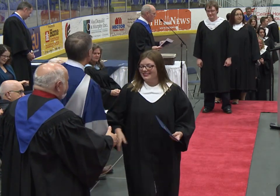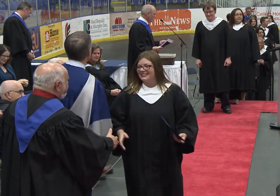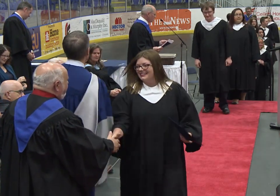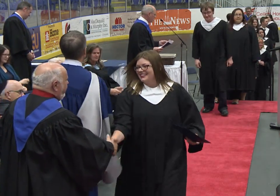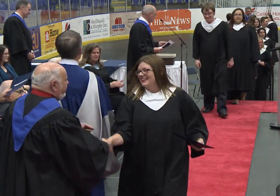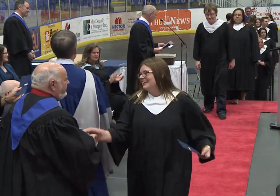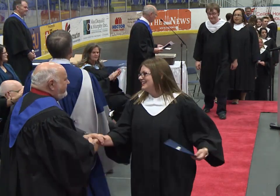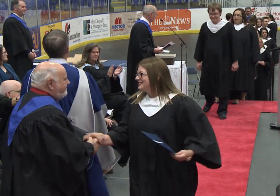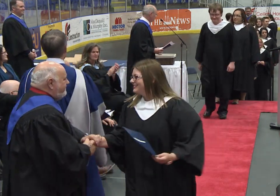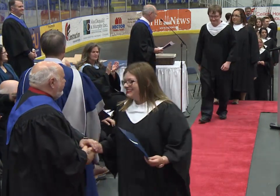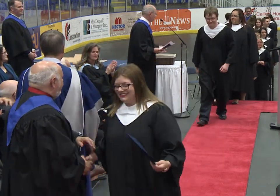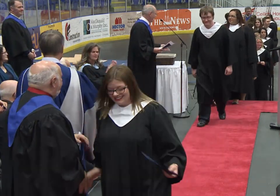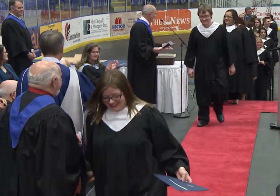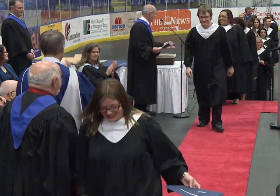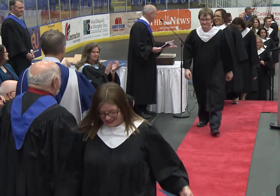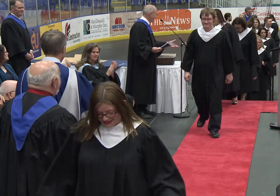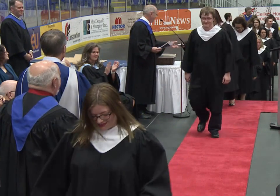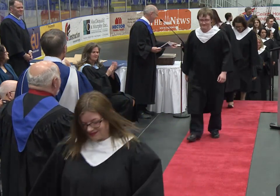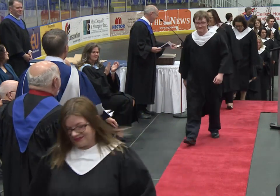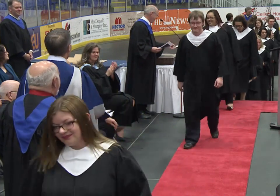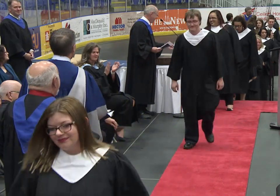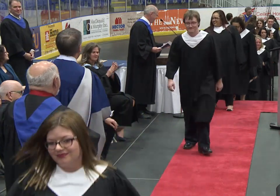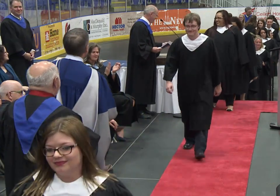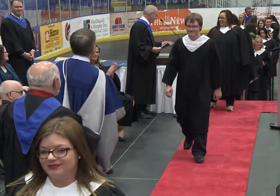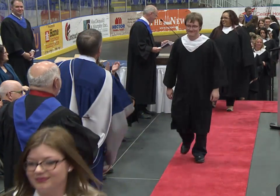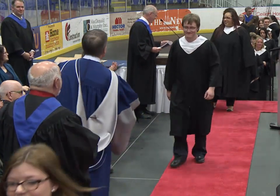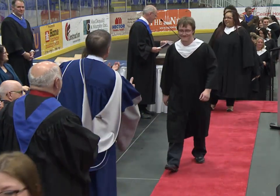Jesse George.